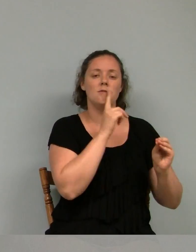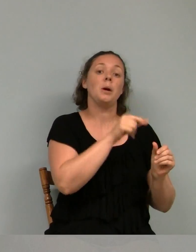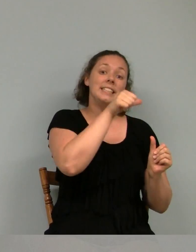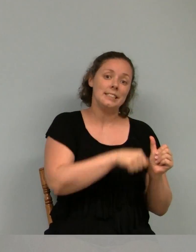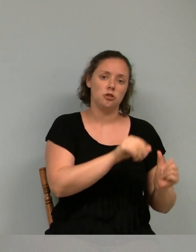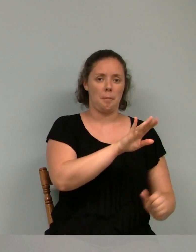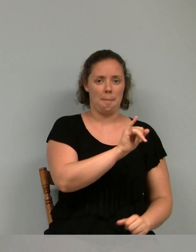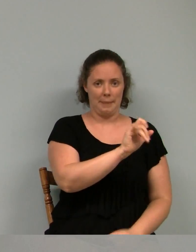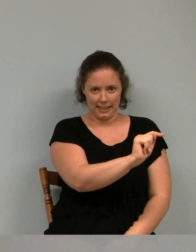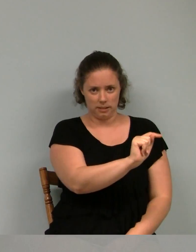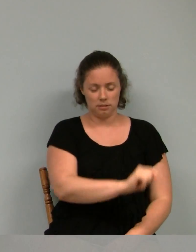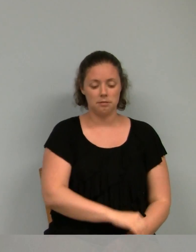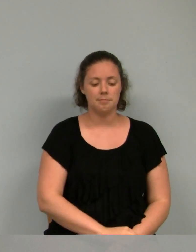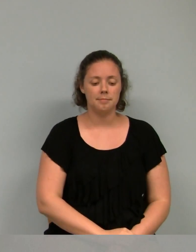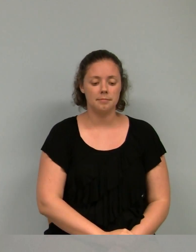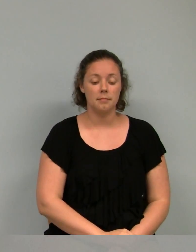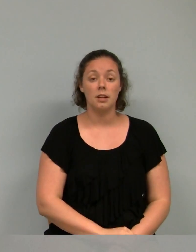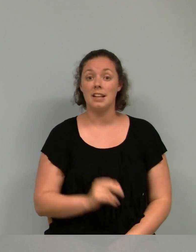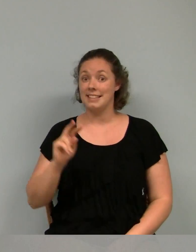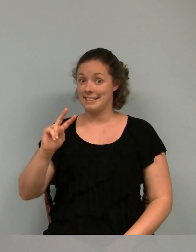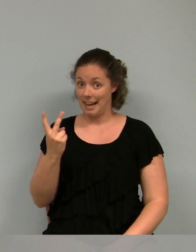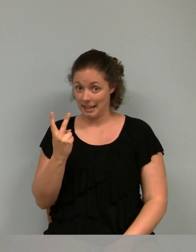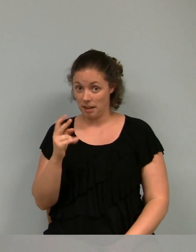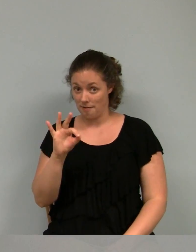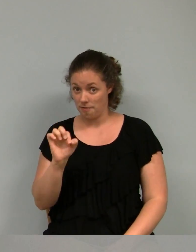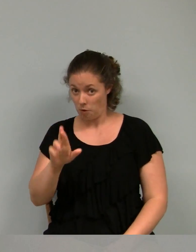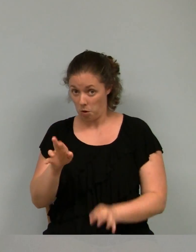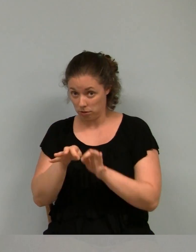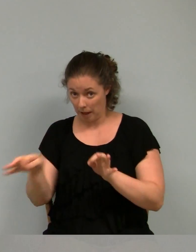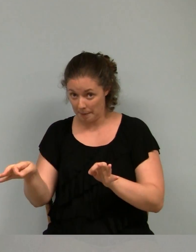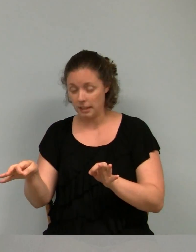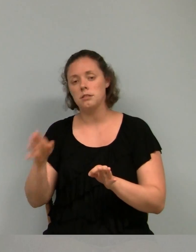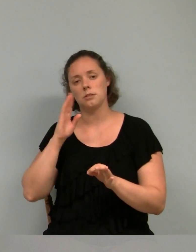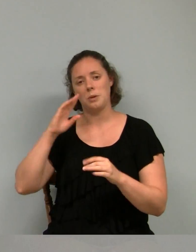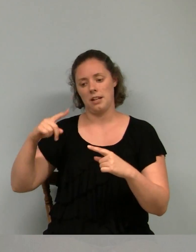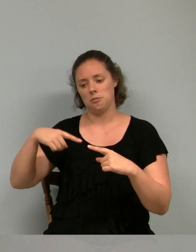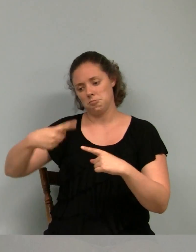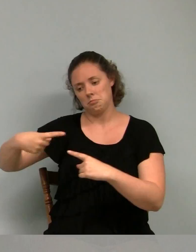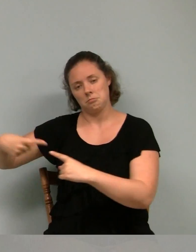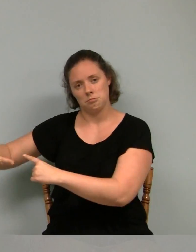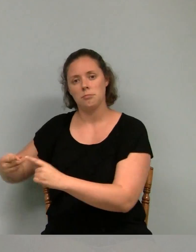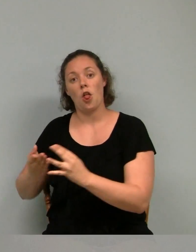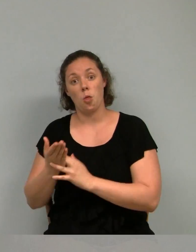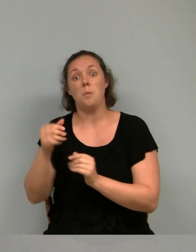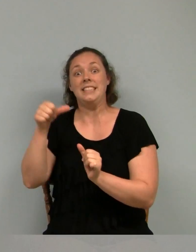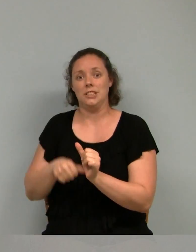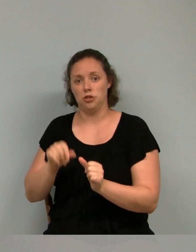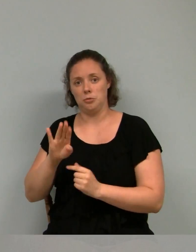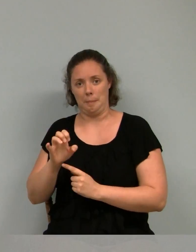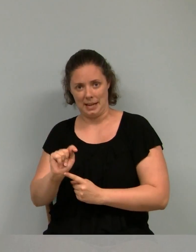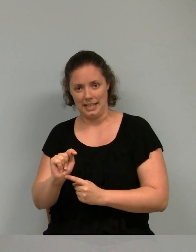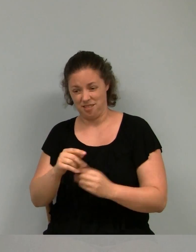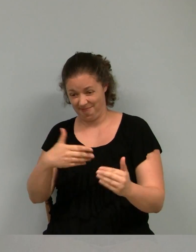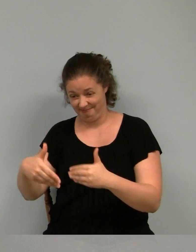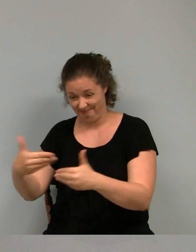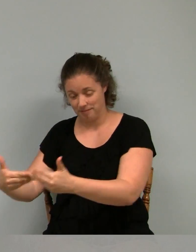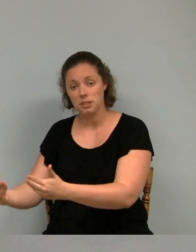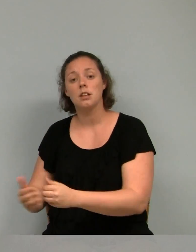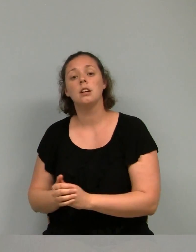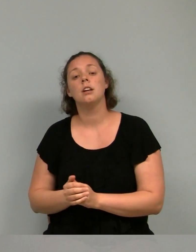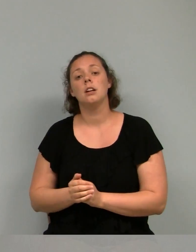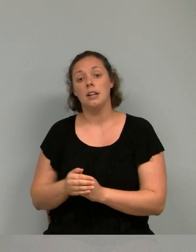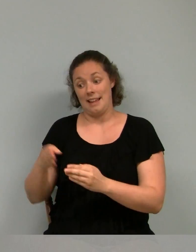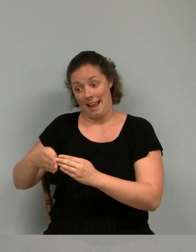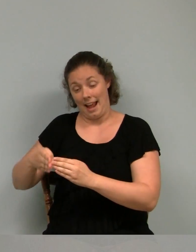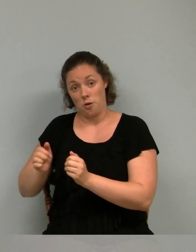bits. The second for statement cycles through each bit. If ANDing it with the